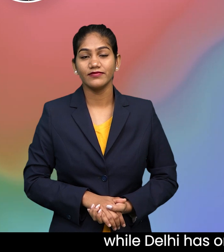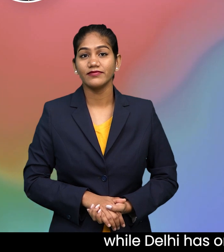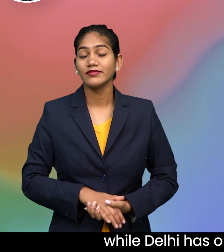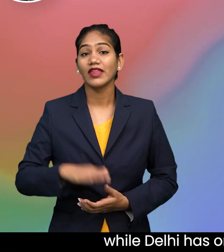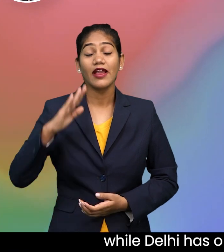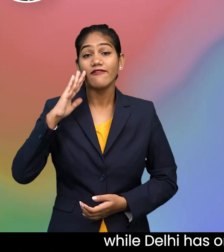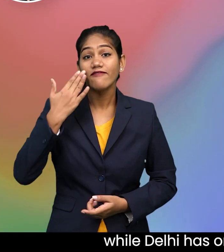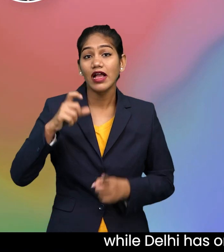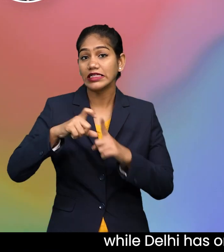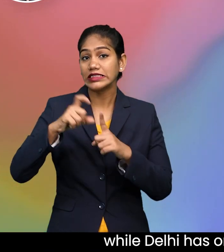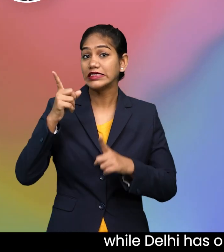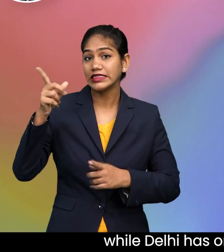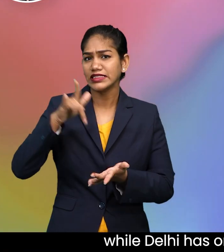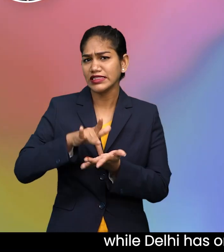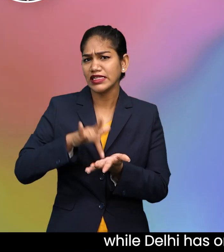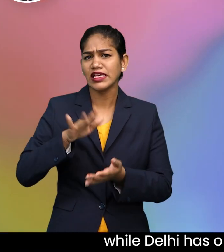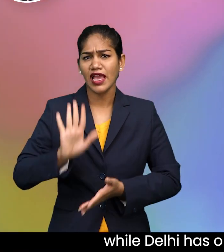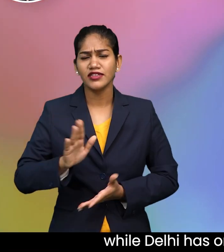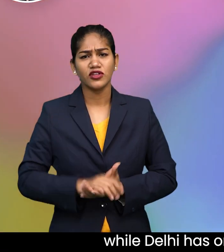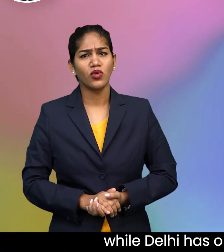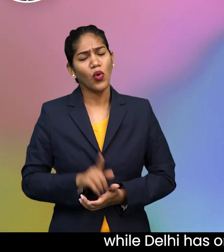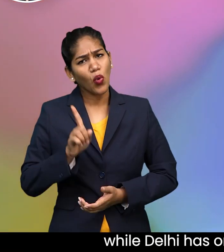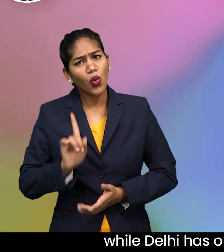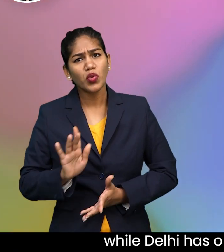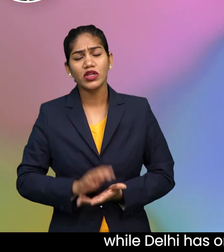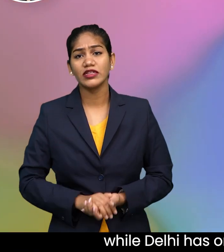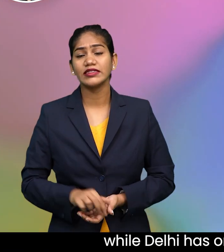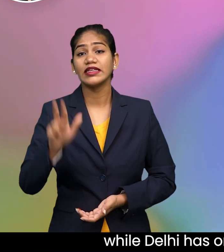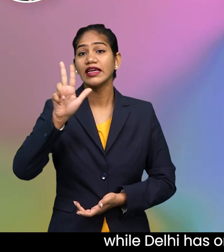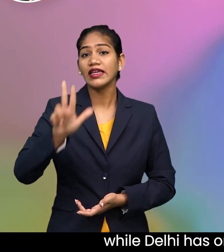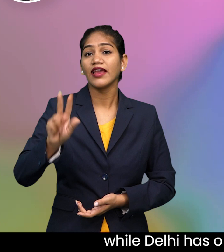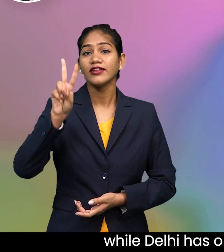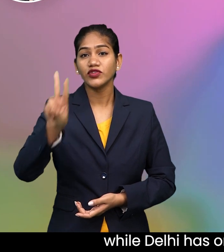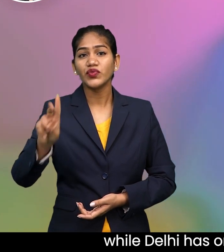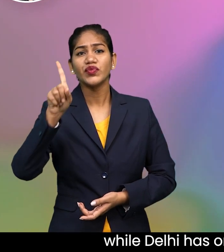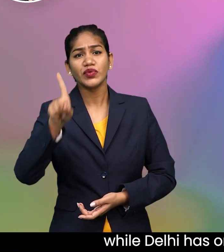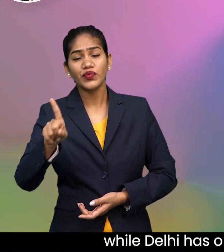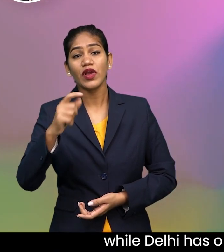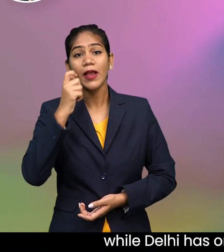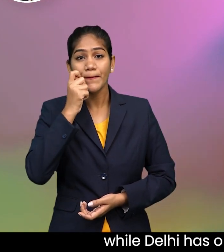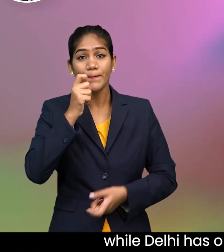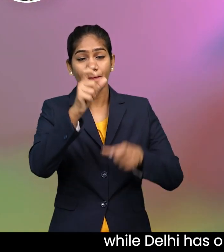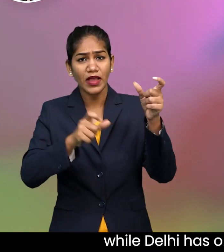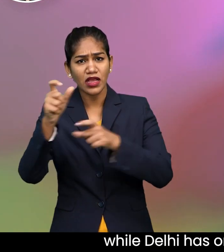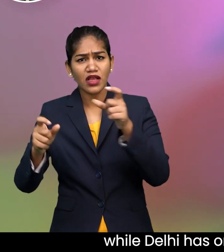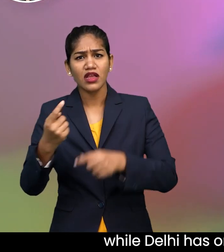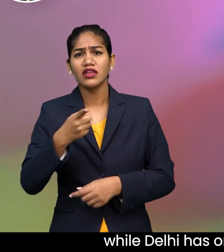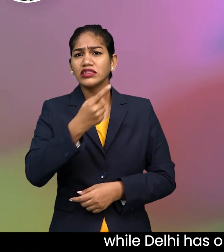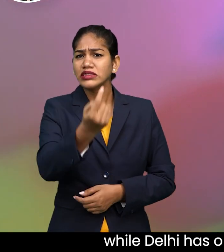While Delhi has only 821 females per 1000 males.